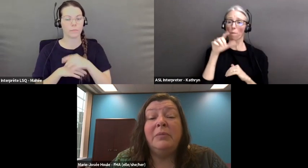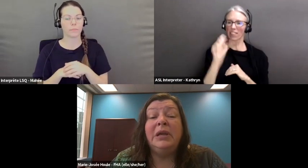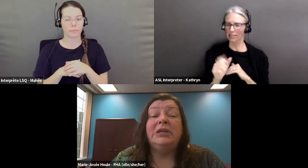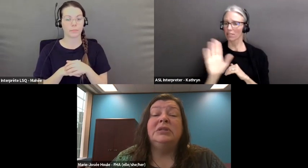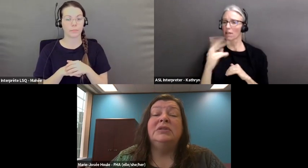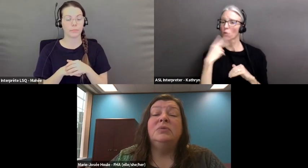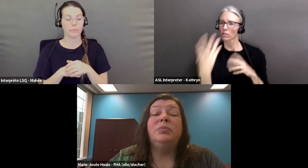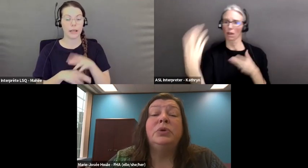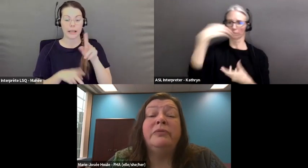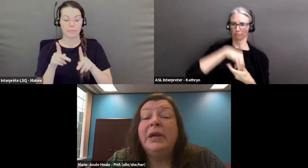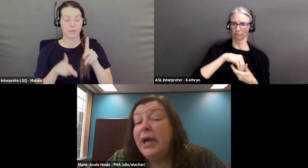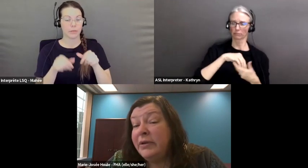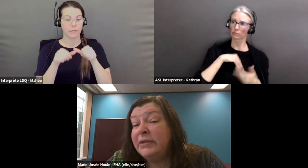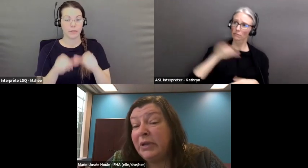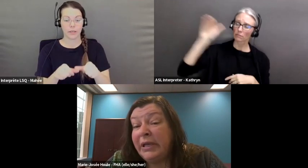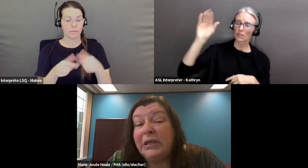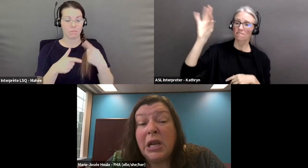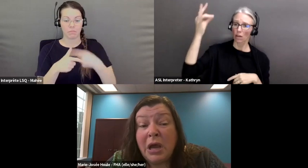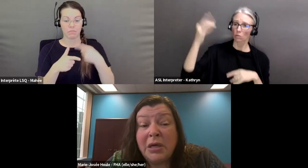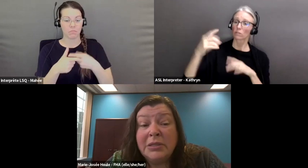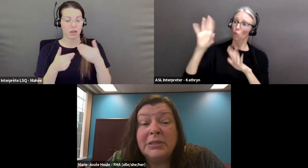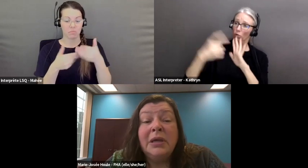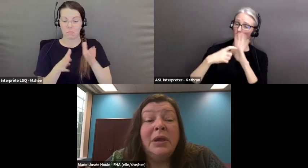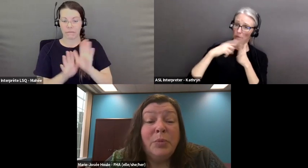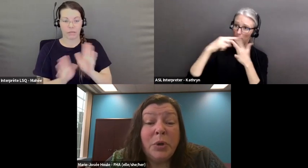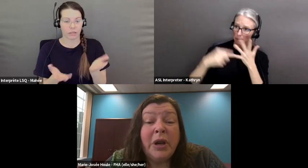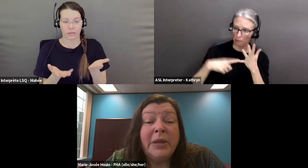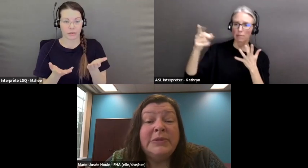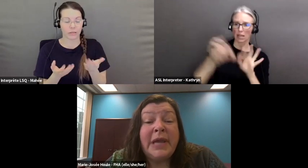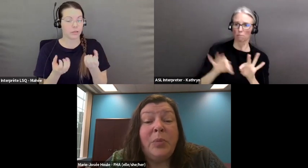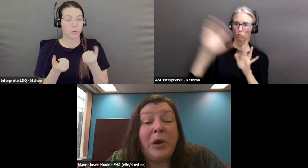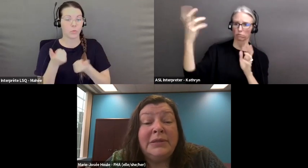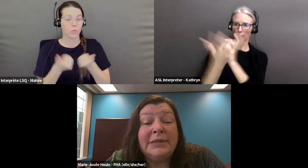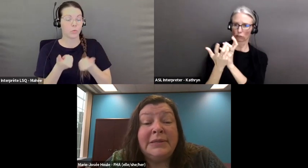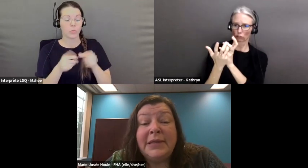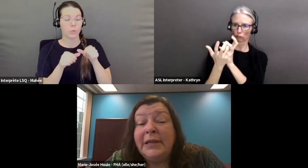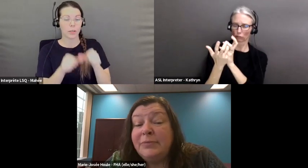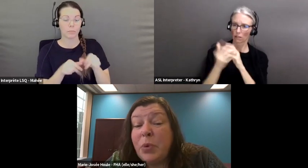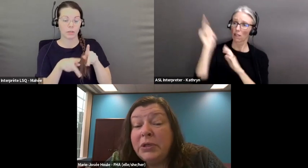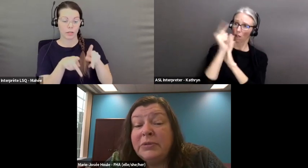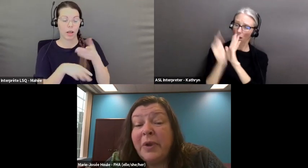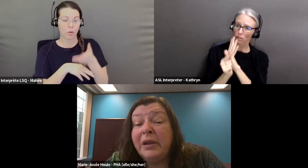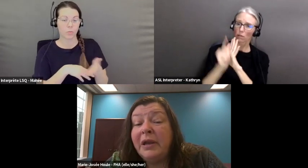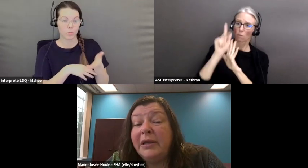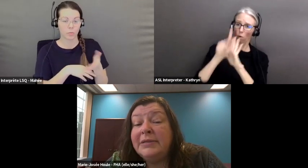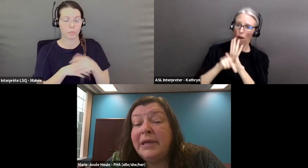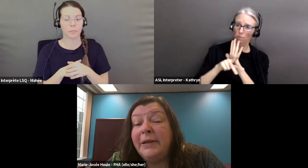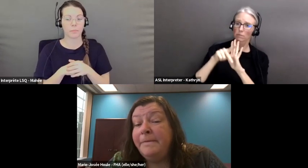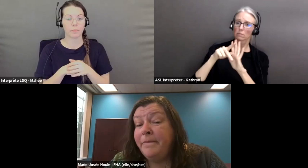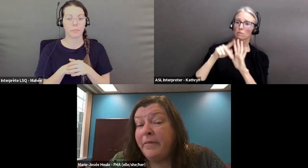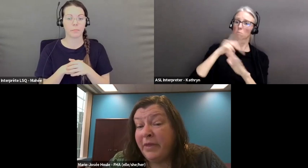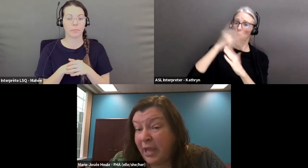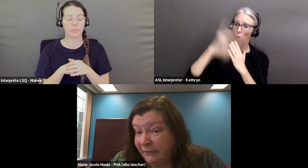making recommendations to improve housing-related laws, programs, and policies. And it's important to recognize